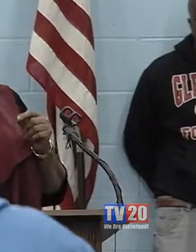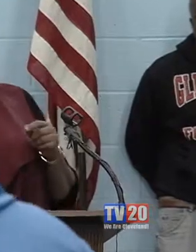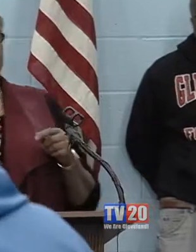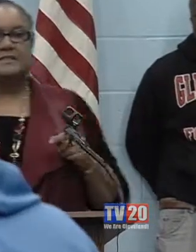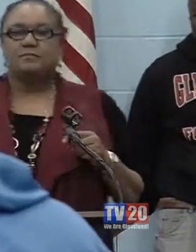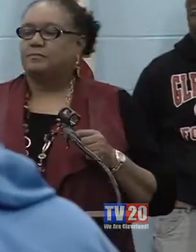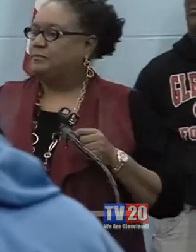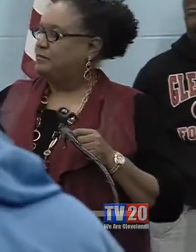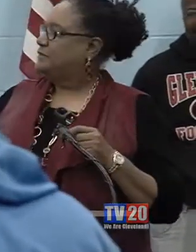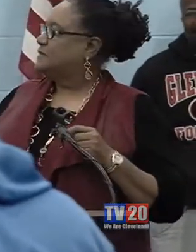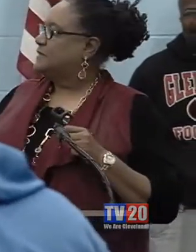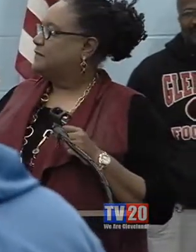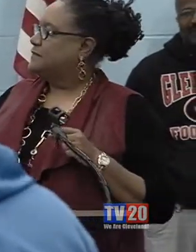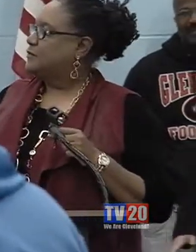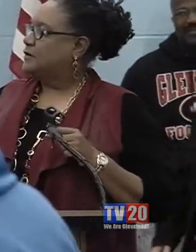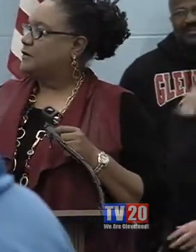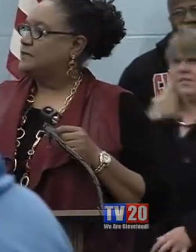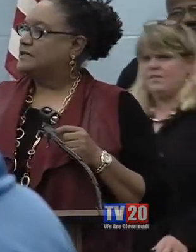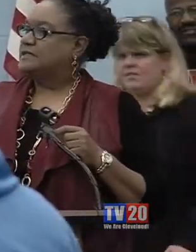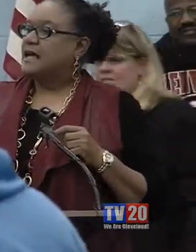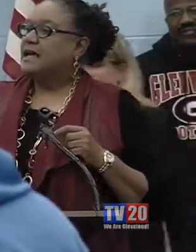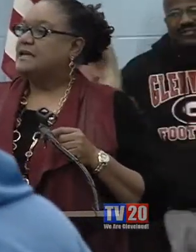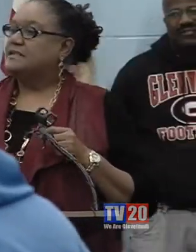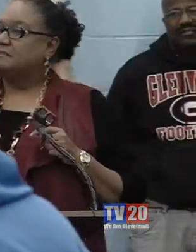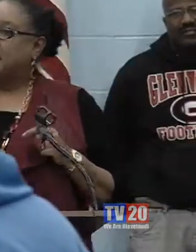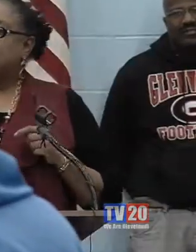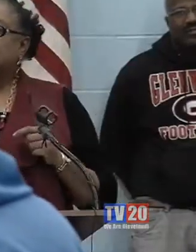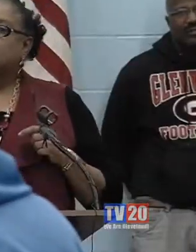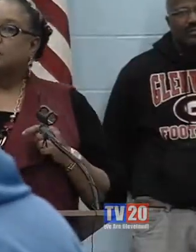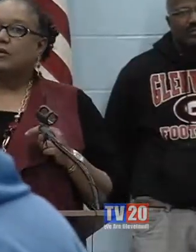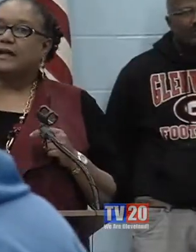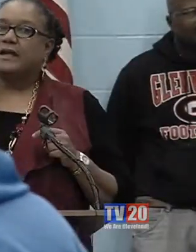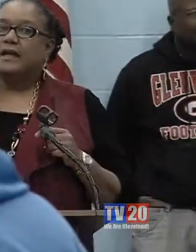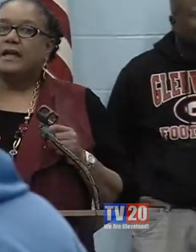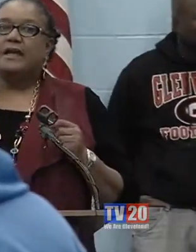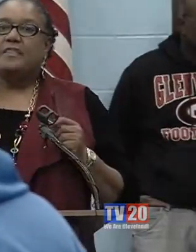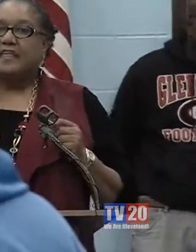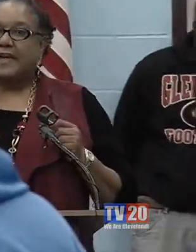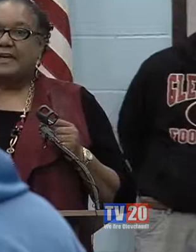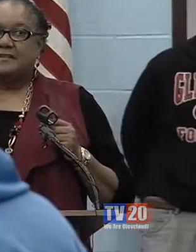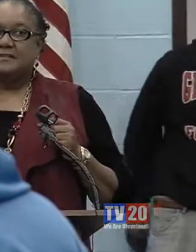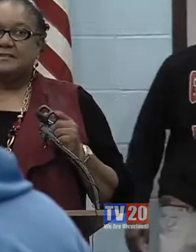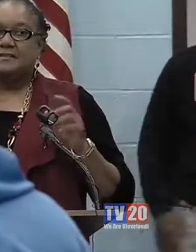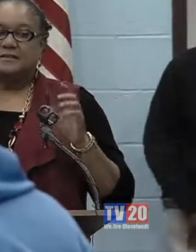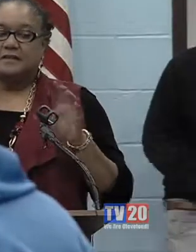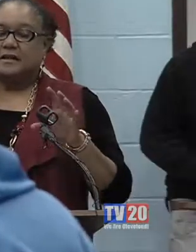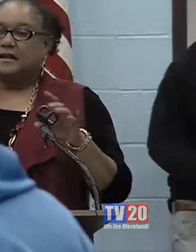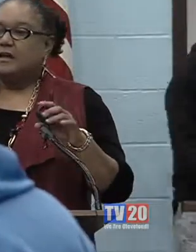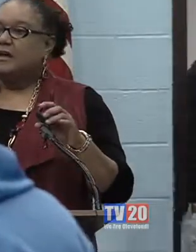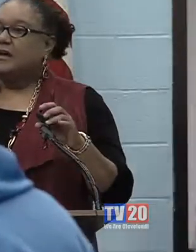mandatory. Something's going on with this. It is mandatory that